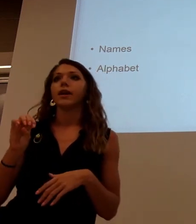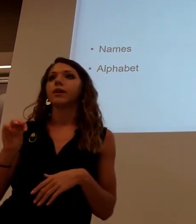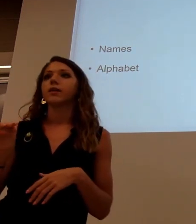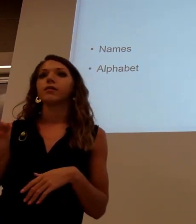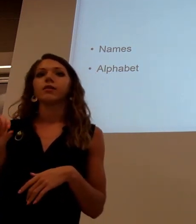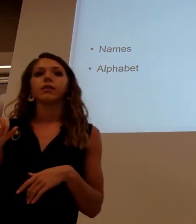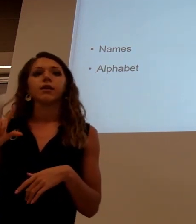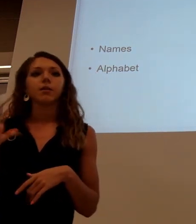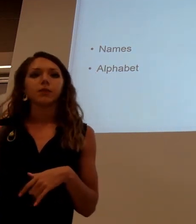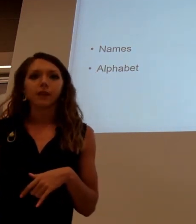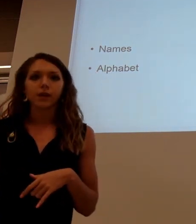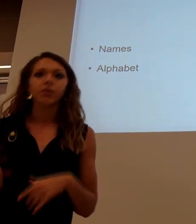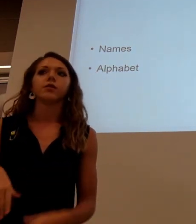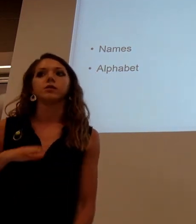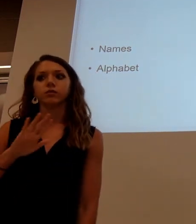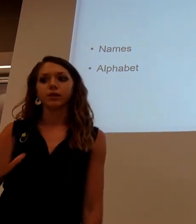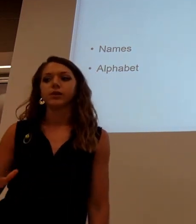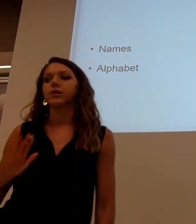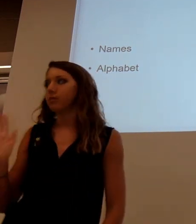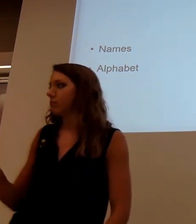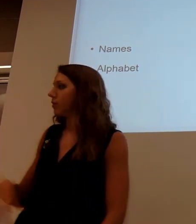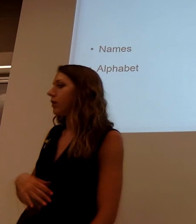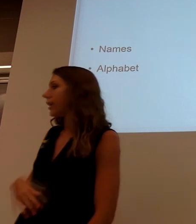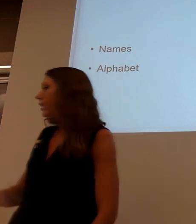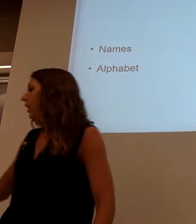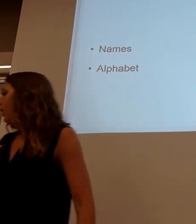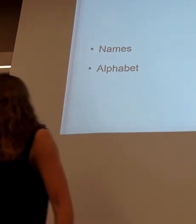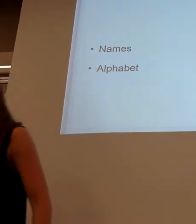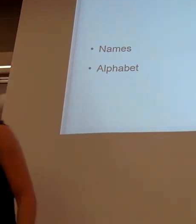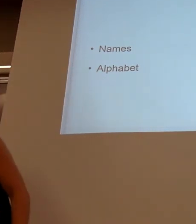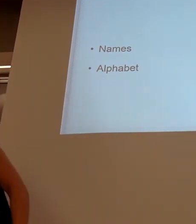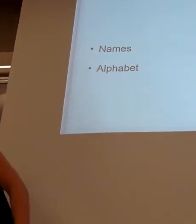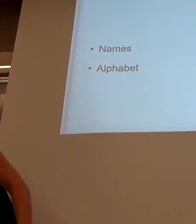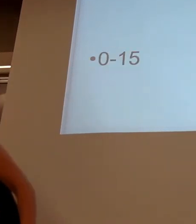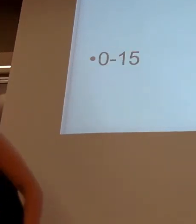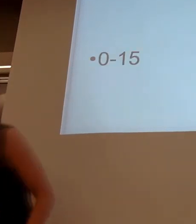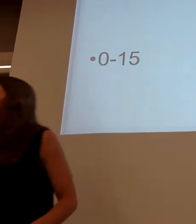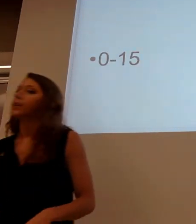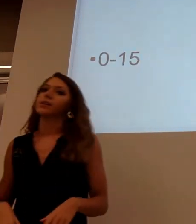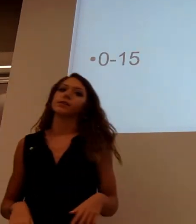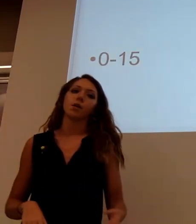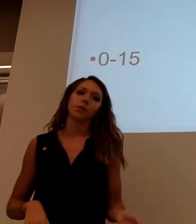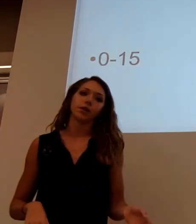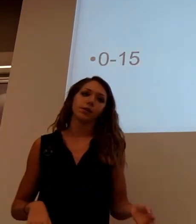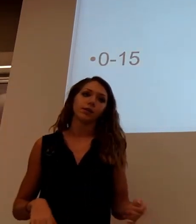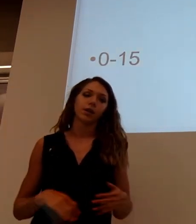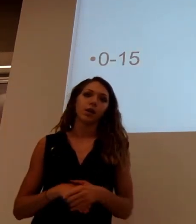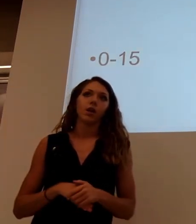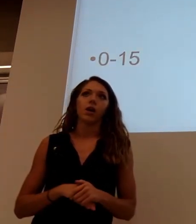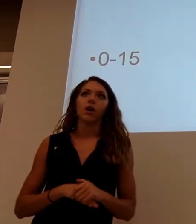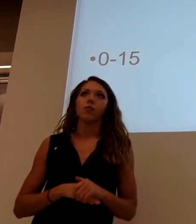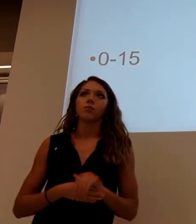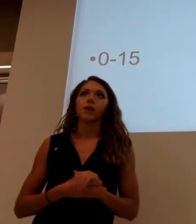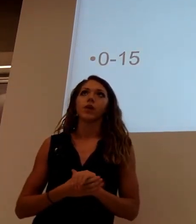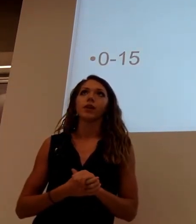like finally, but he'll do it really slow. Don't worry. Second portion is numbers. He'll give